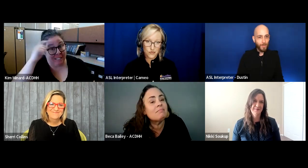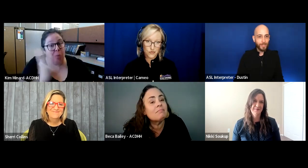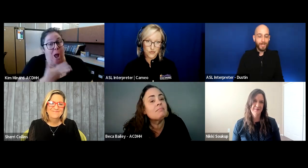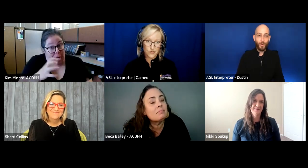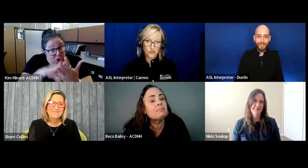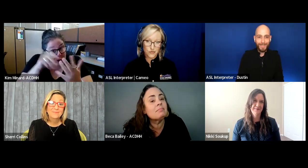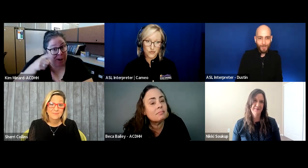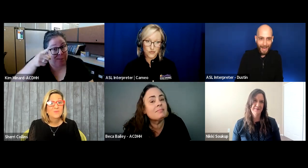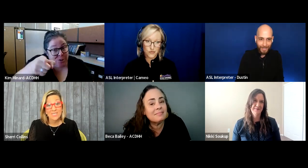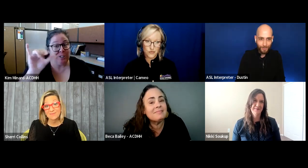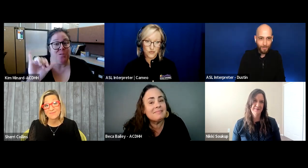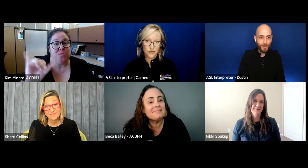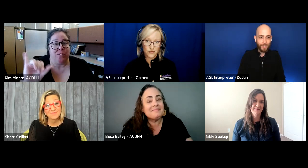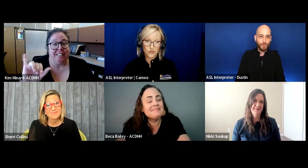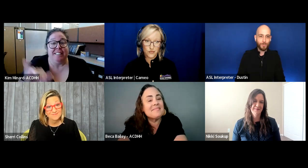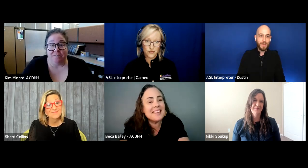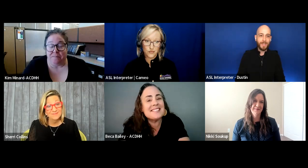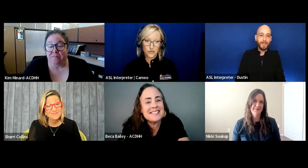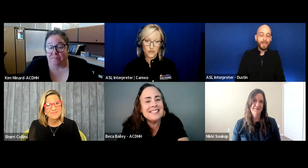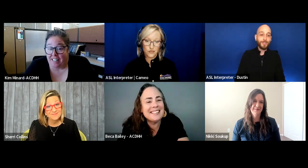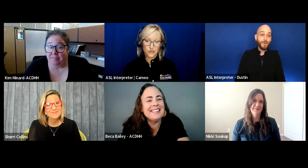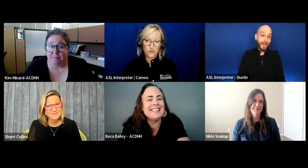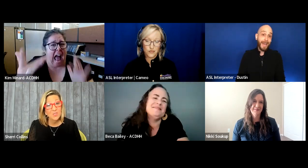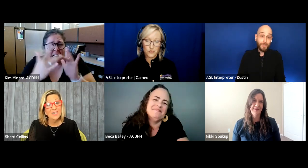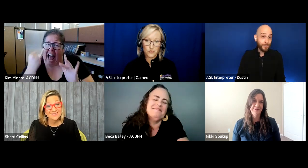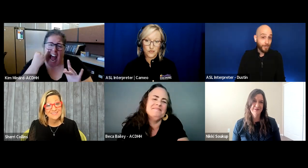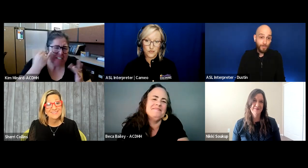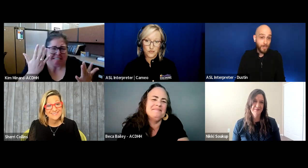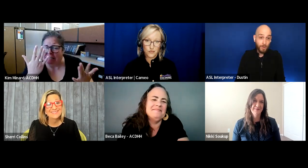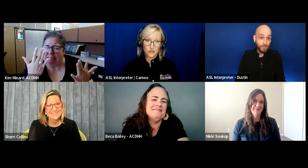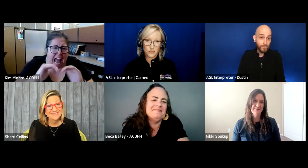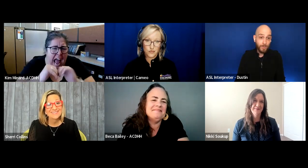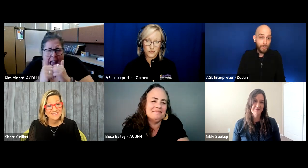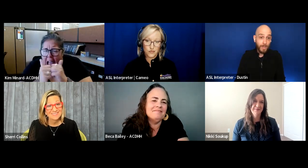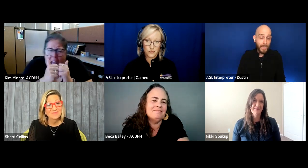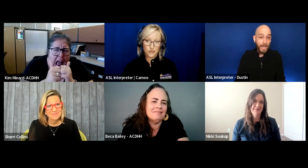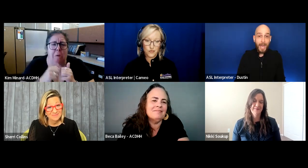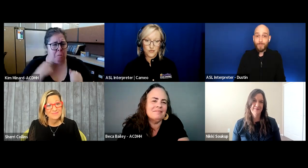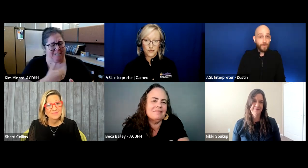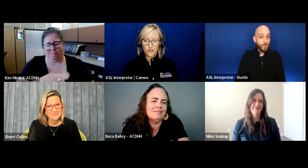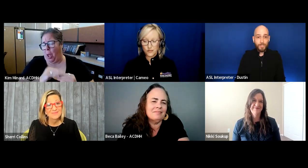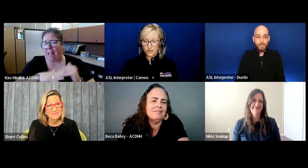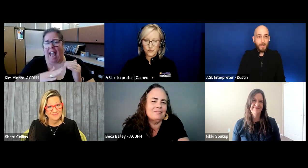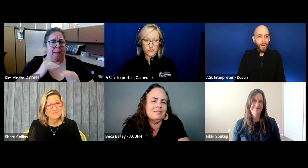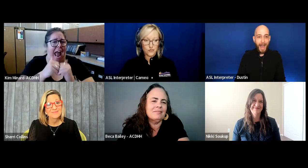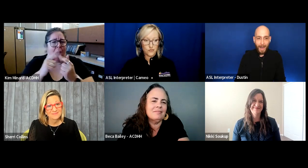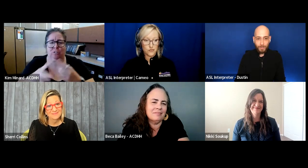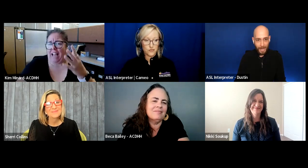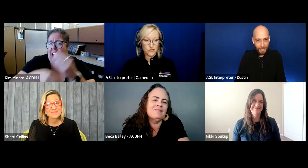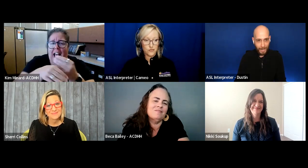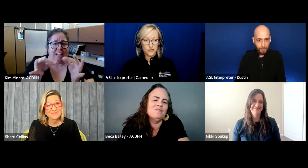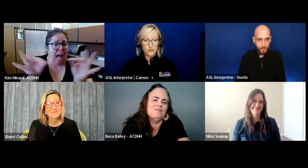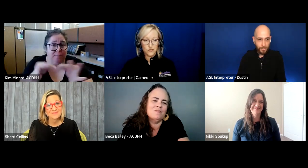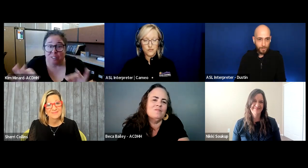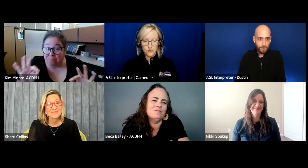you to learn from us. And one thing that we ask from you is on social media to add captions to your videos. And if you have any questions about